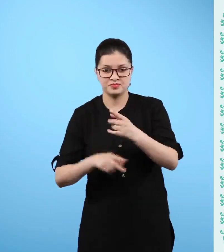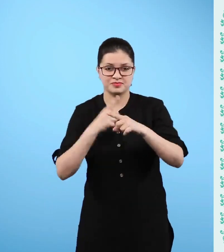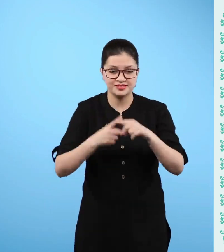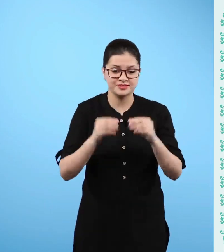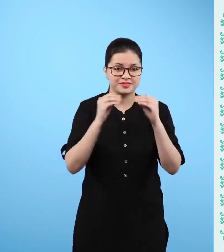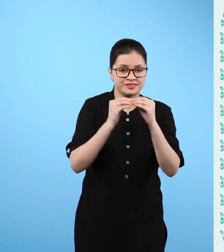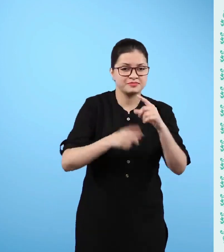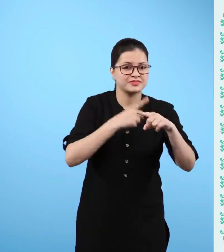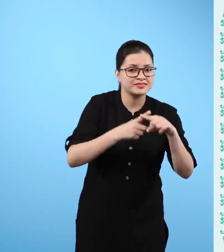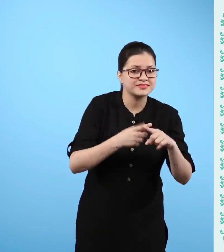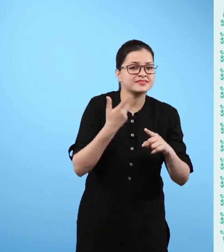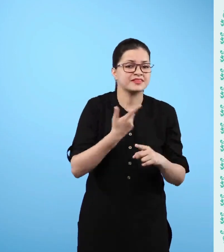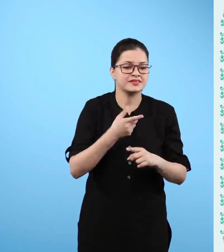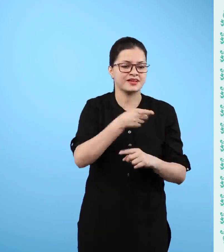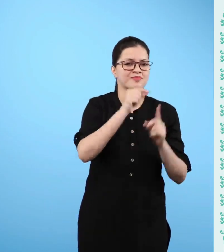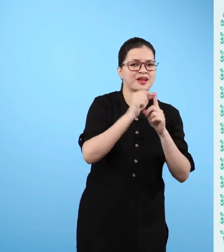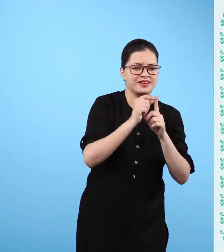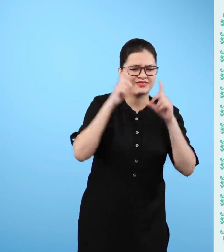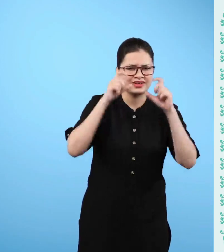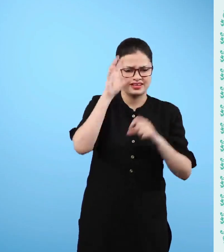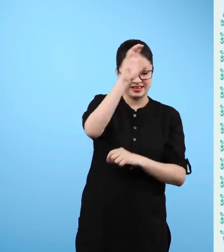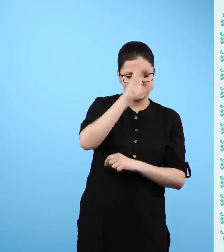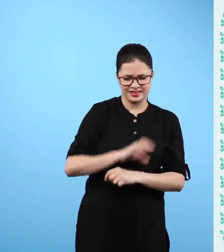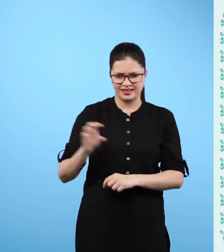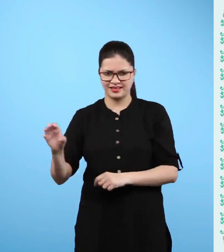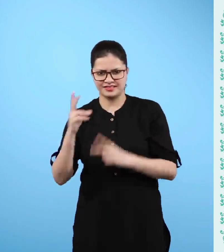of Naveen, Bhaskar and Pratigya around the bridge.